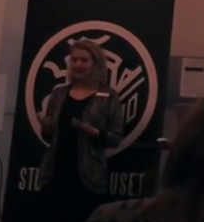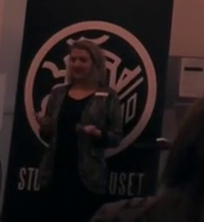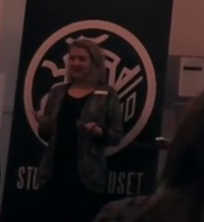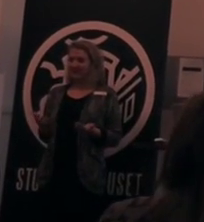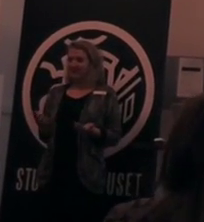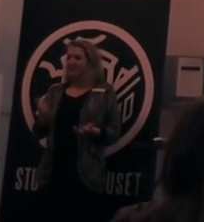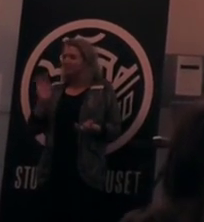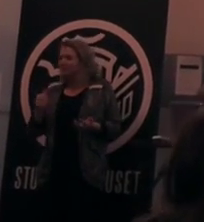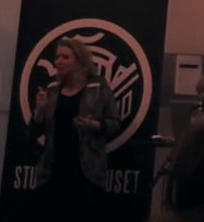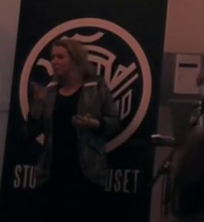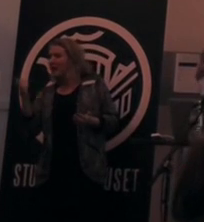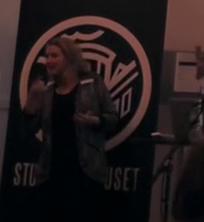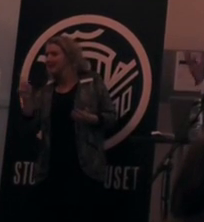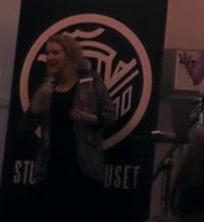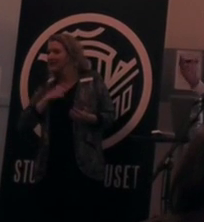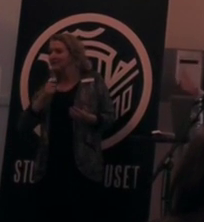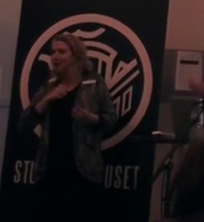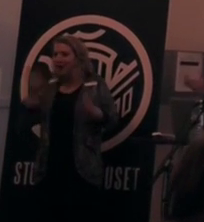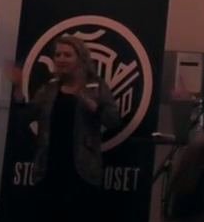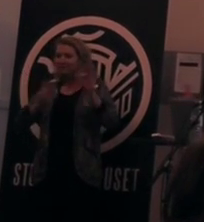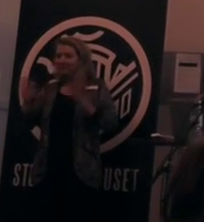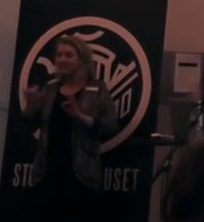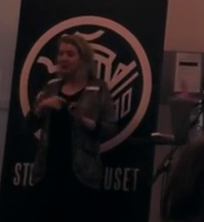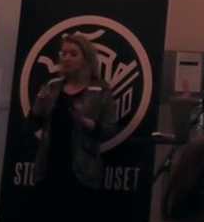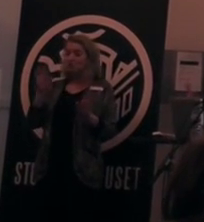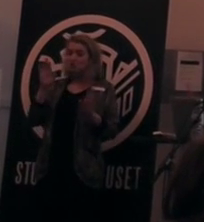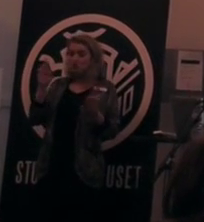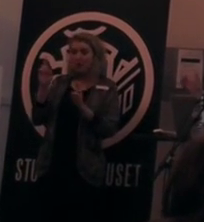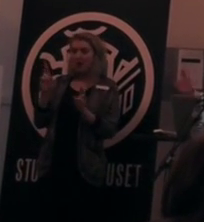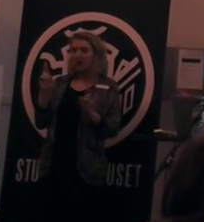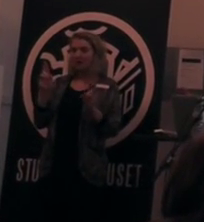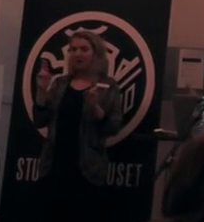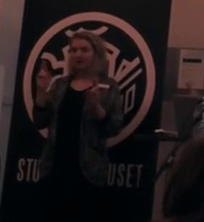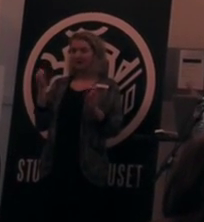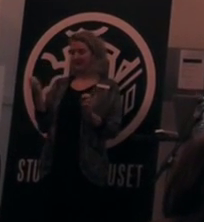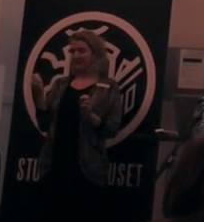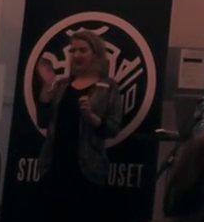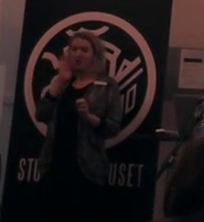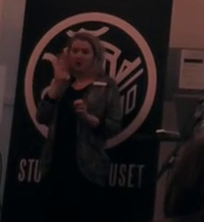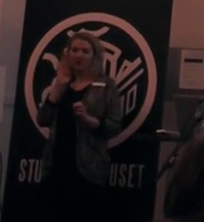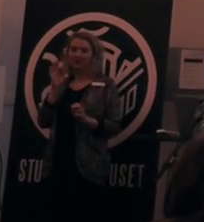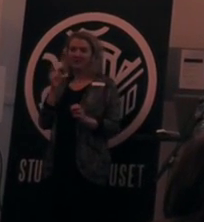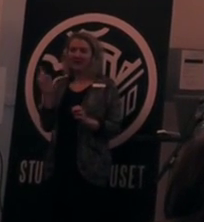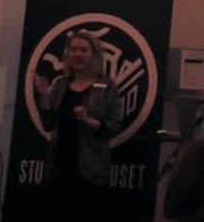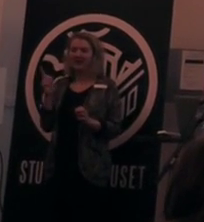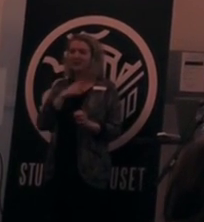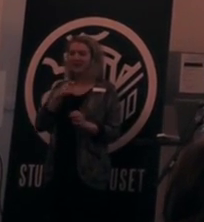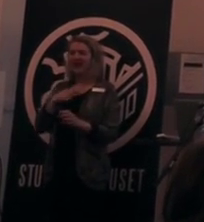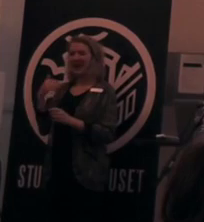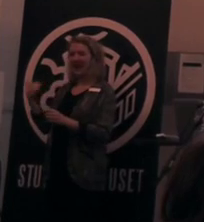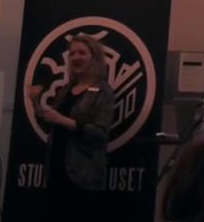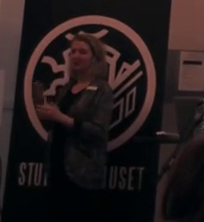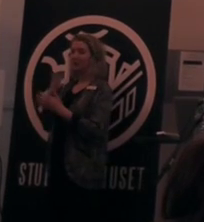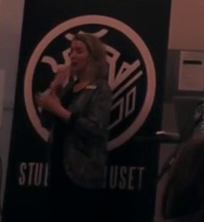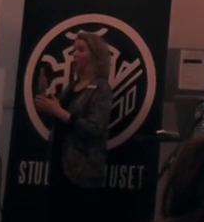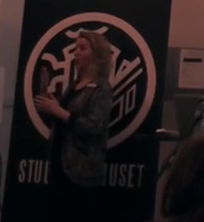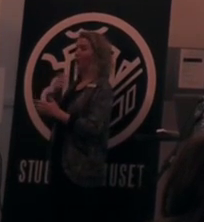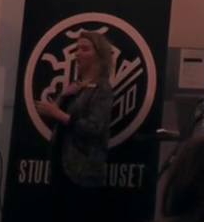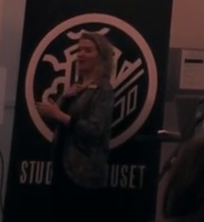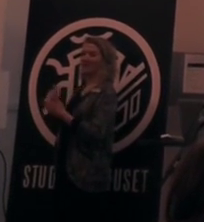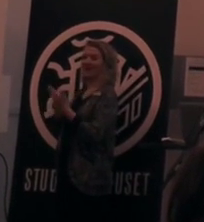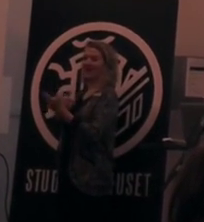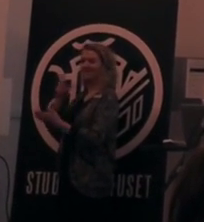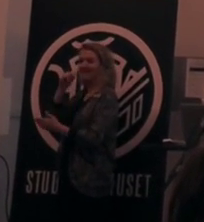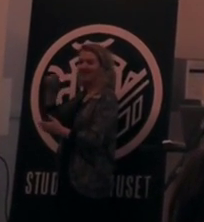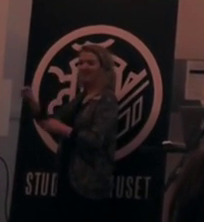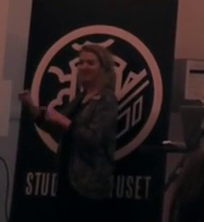those are some of the stories. I hope that hearing some of those, I've got a great story from Vietnam of the street